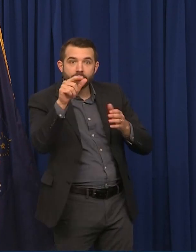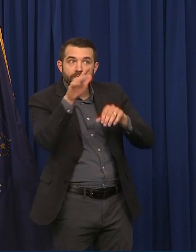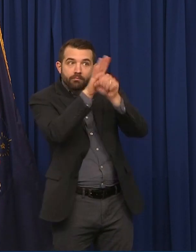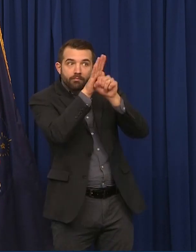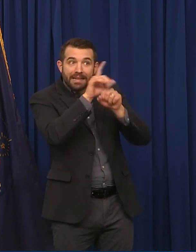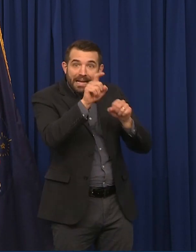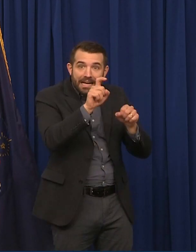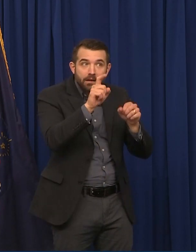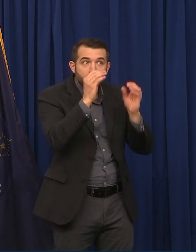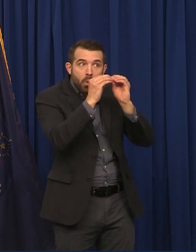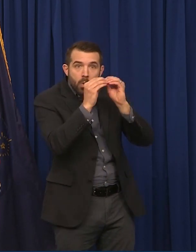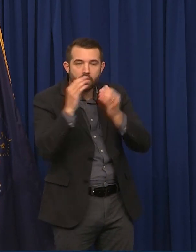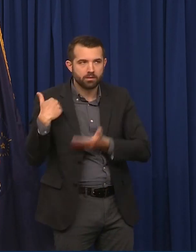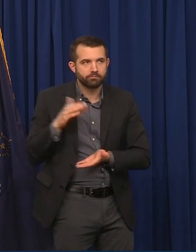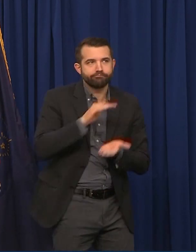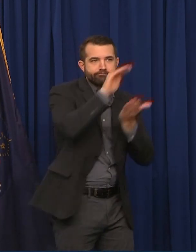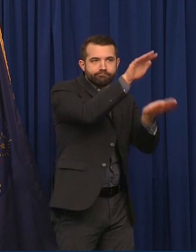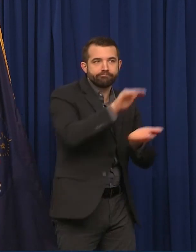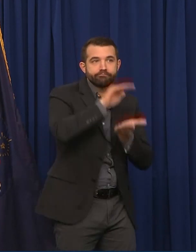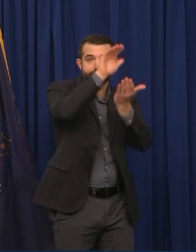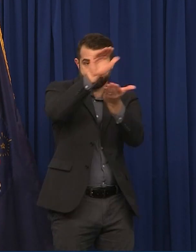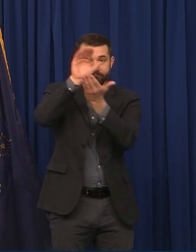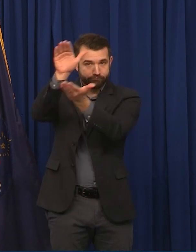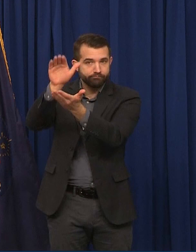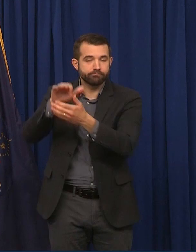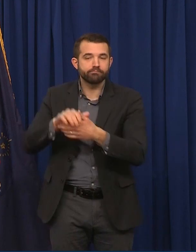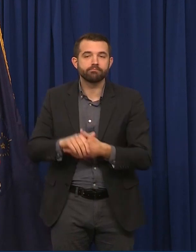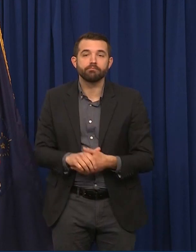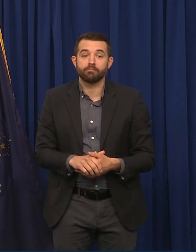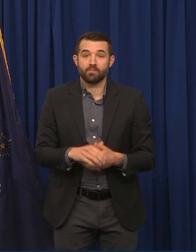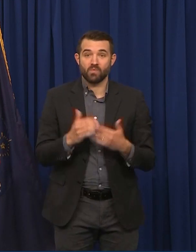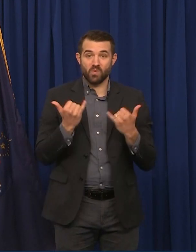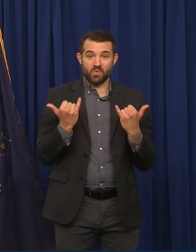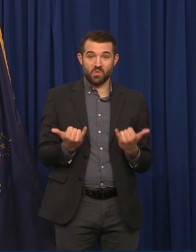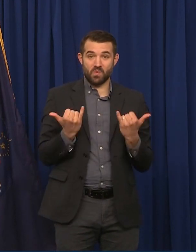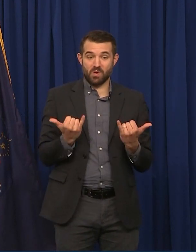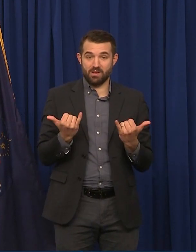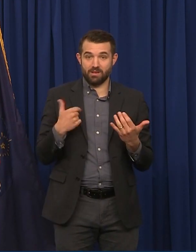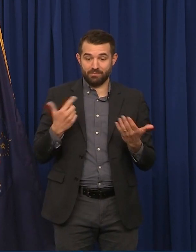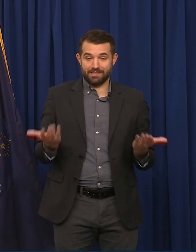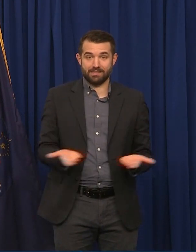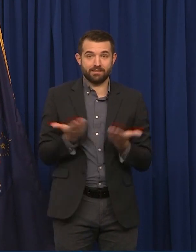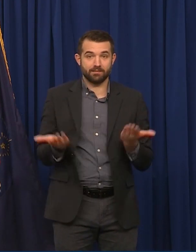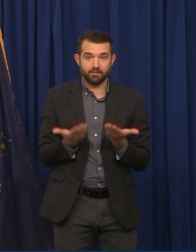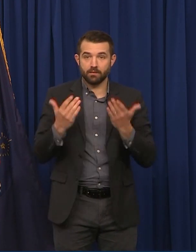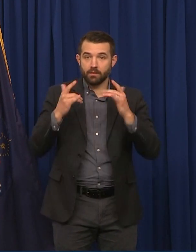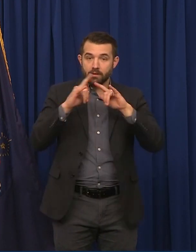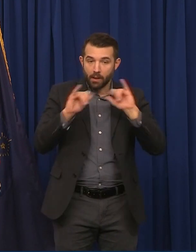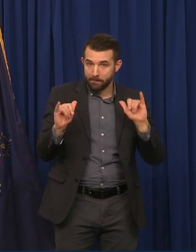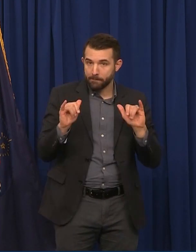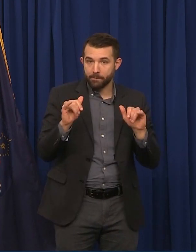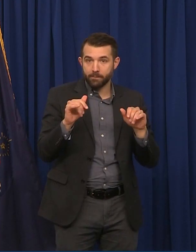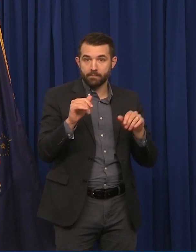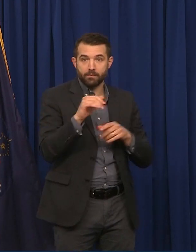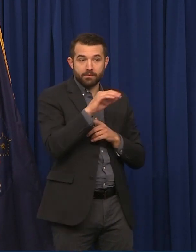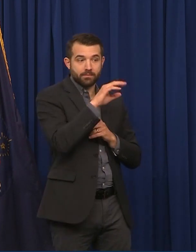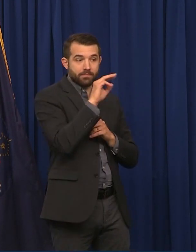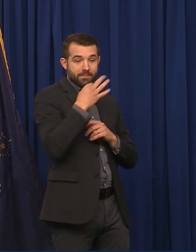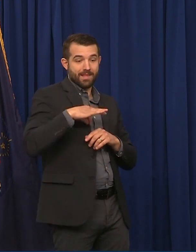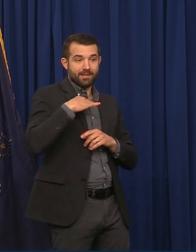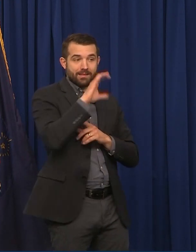talking right now, a team of Maine CDC employees working with our partners at the Department of